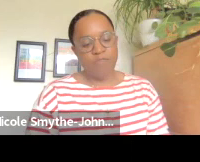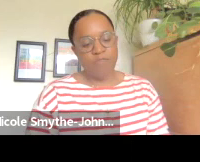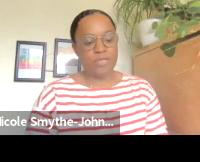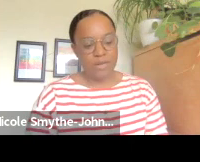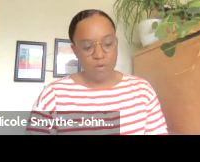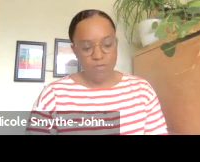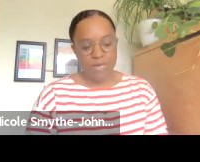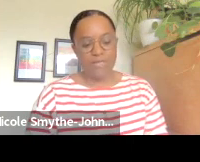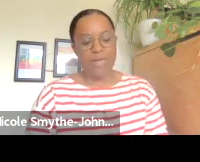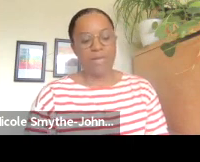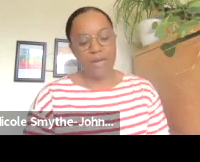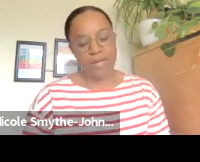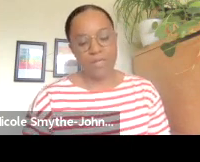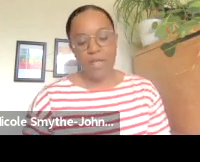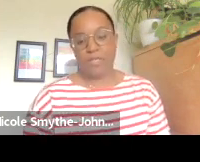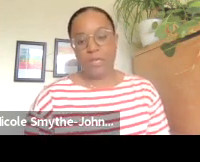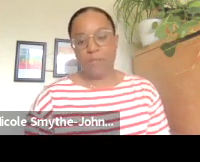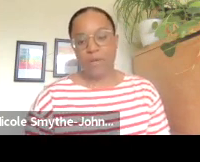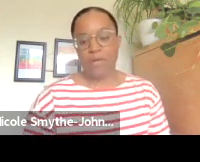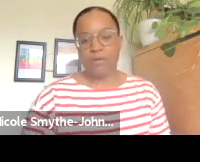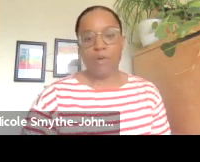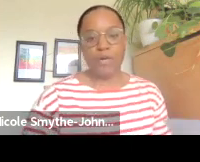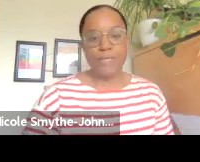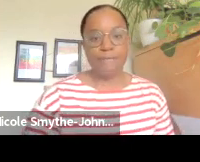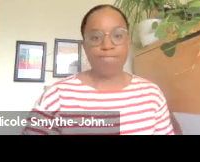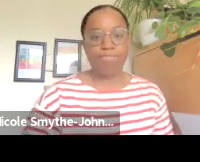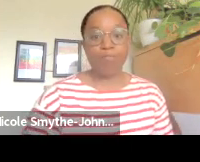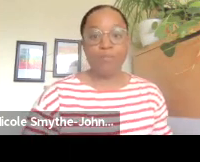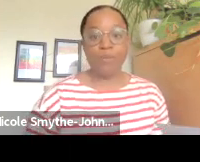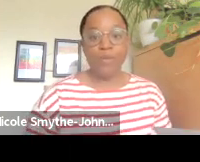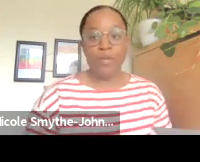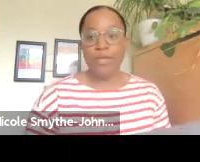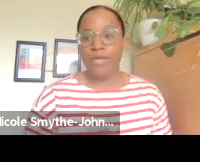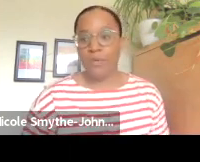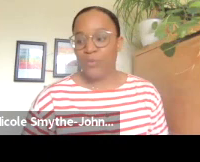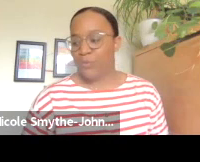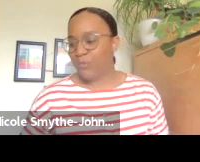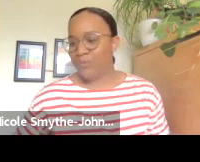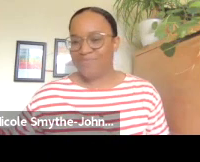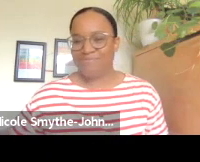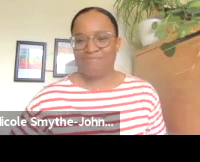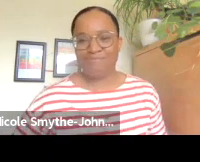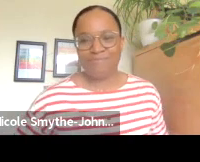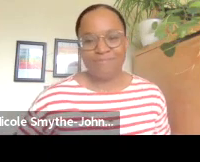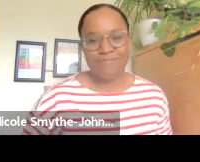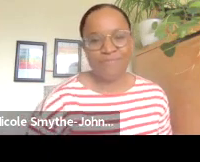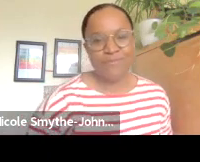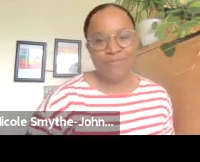trade routes, telegraph lines, and canals that shaped American modernity. Thank you.